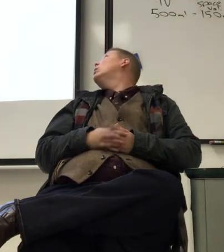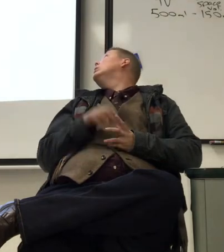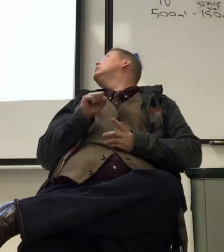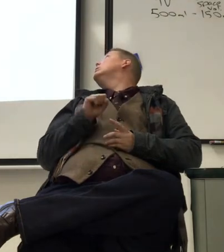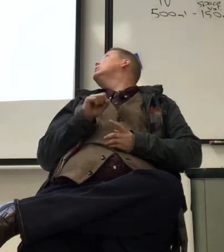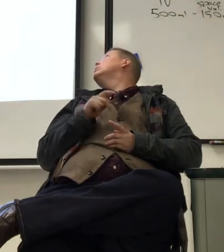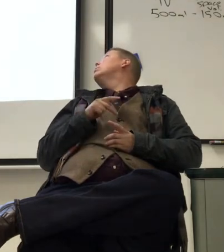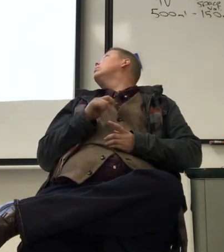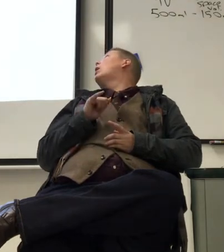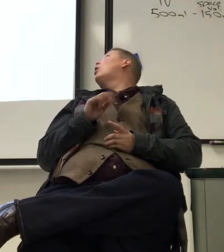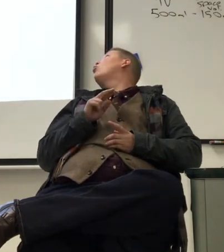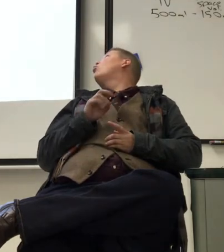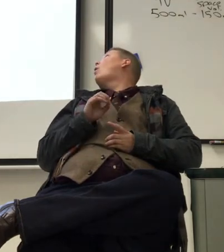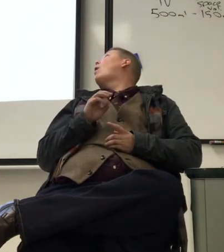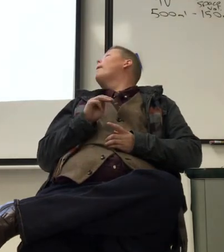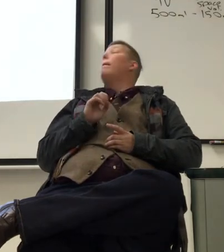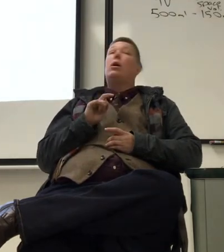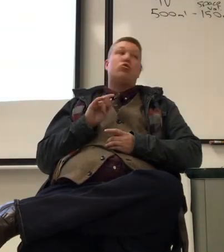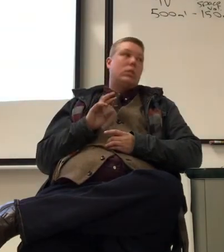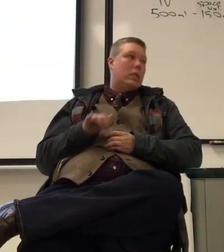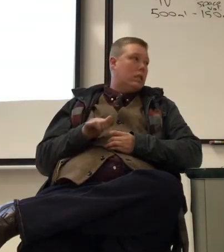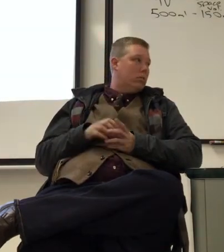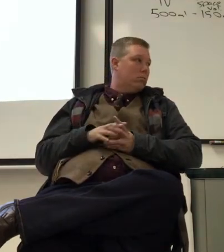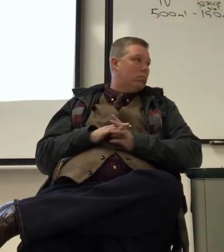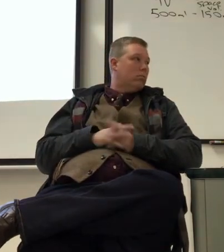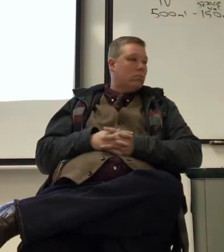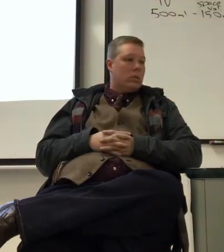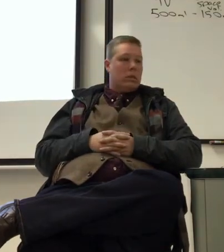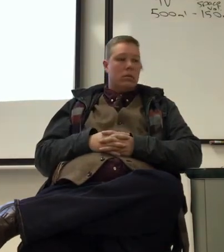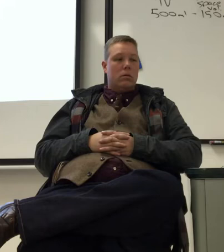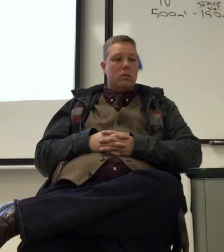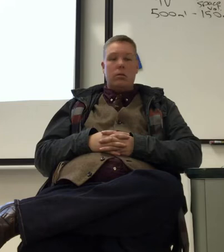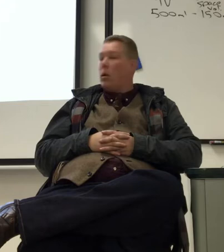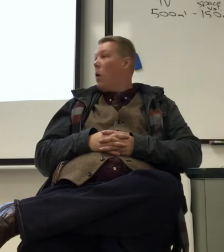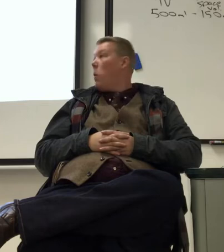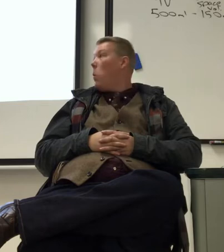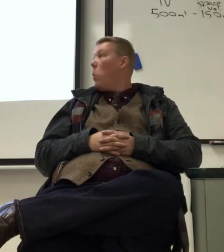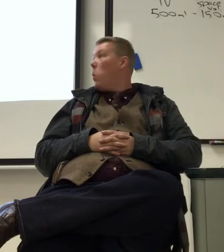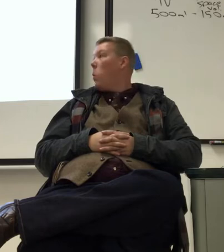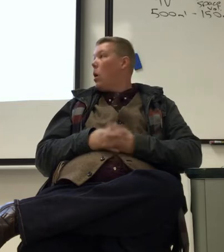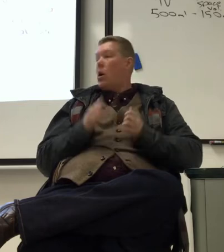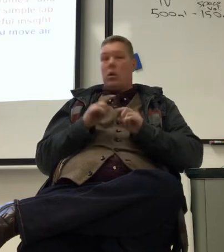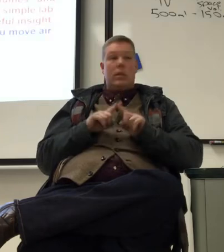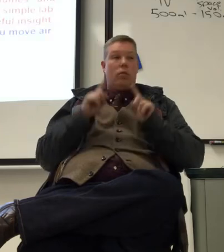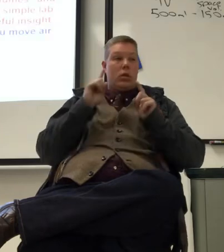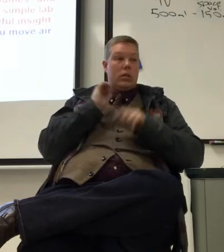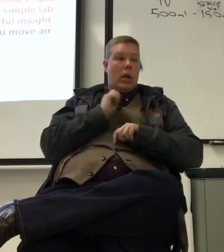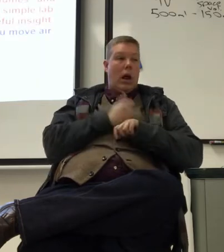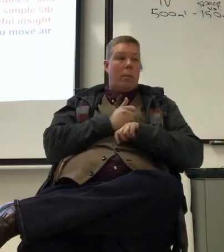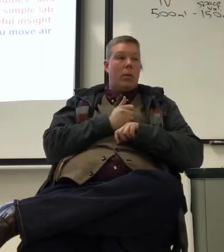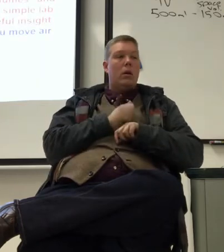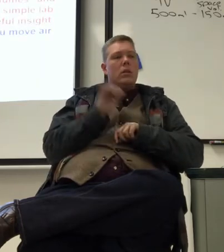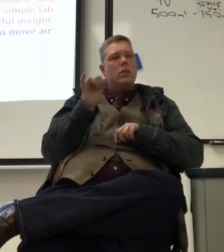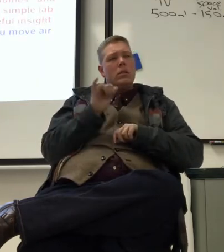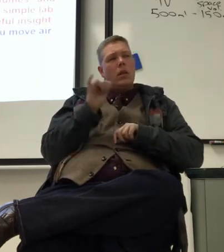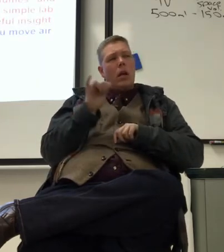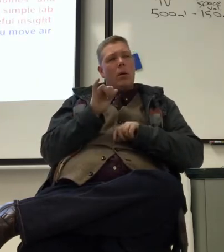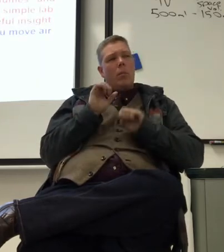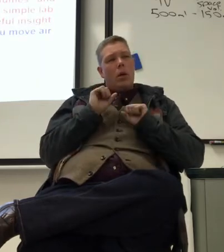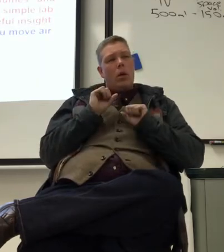Like you did the ECG with the biopatch, now we're going to just do a different setup with the same equipment, except this time it's